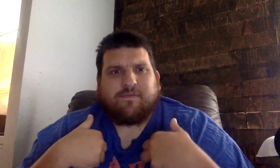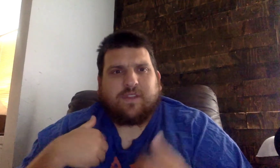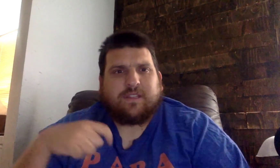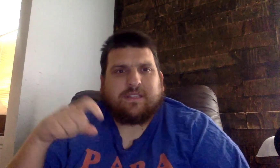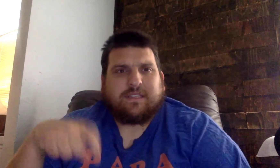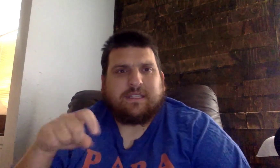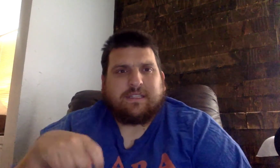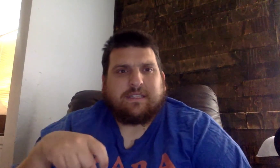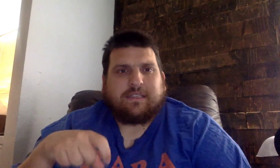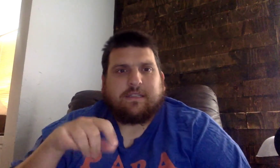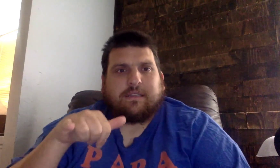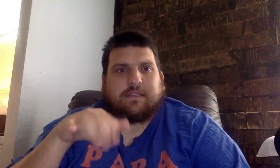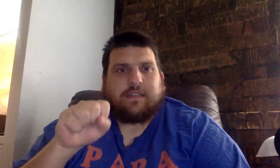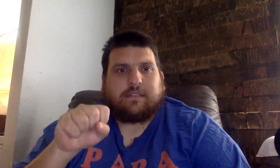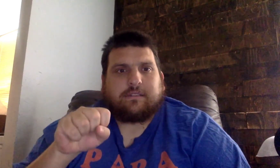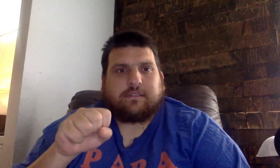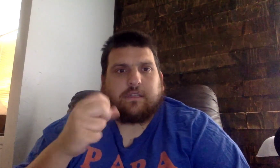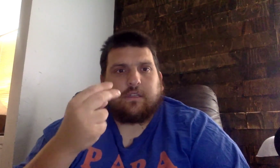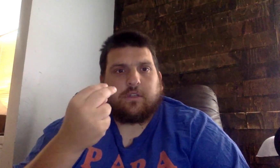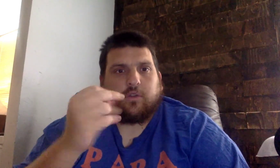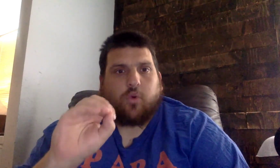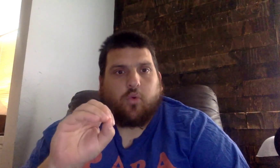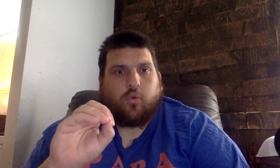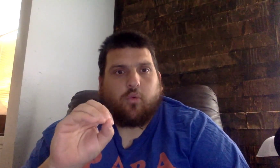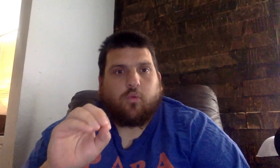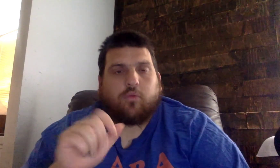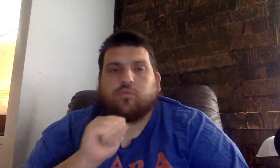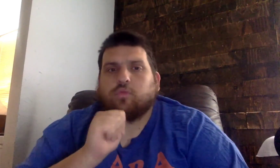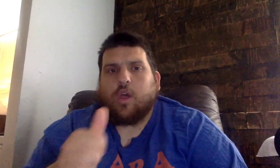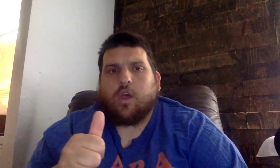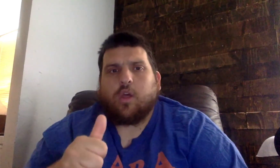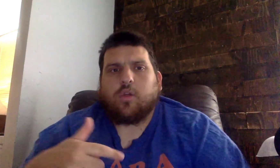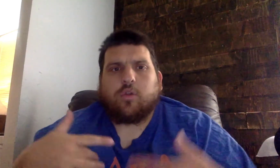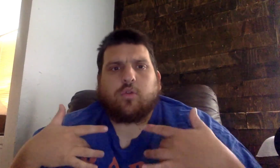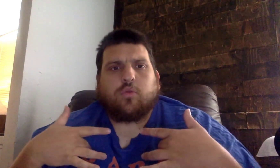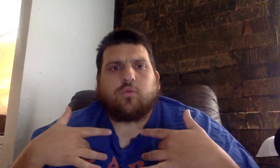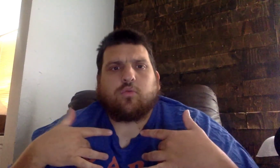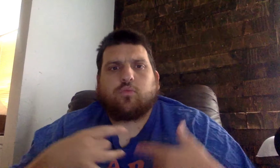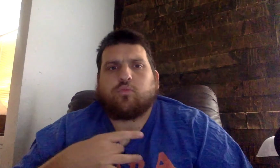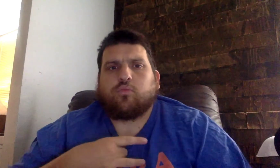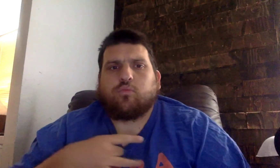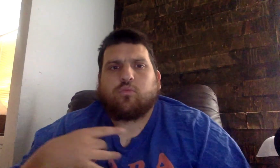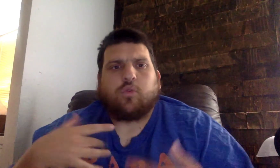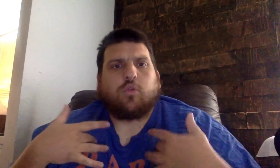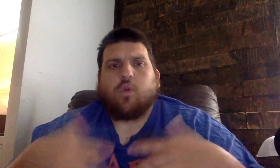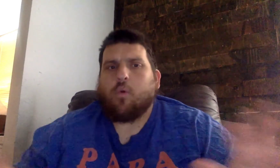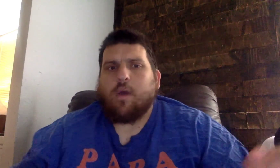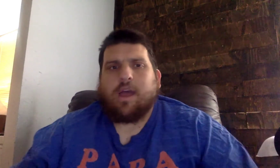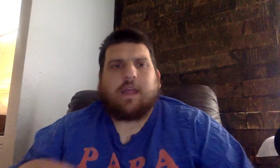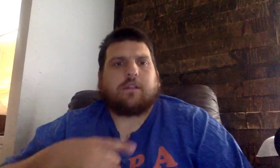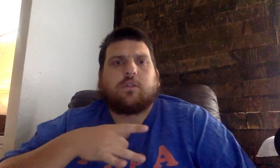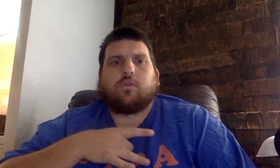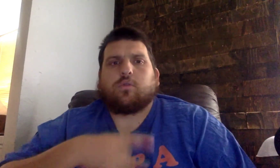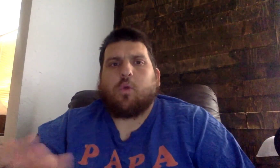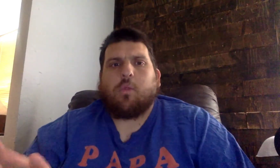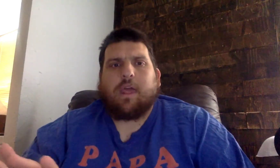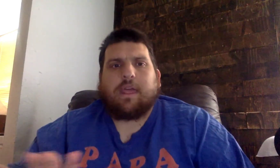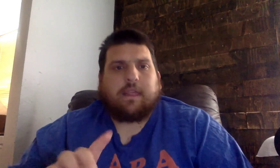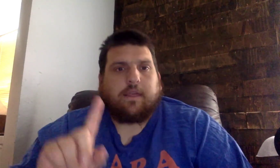have, need, yes, no, not, don't want, don't